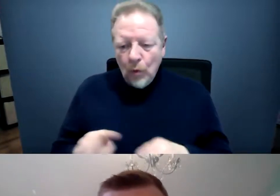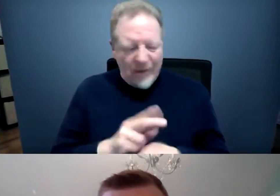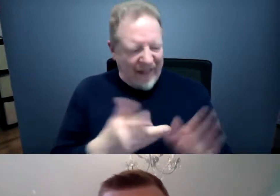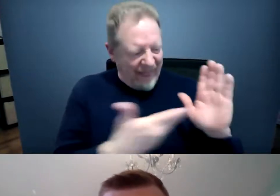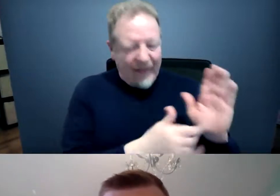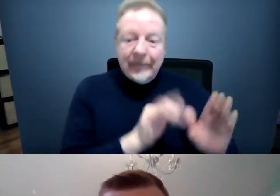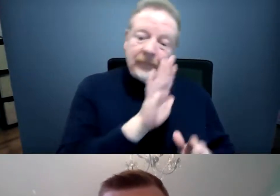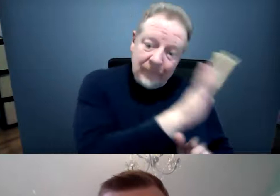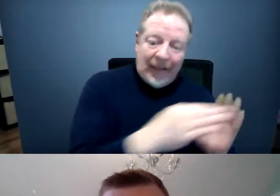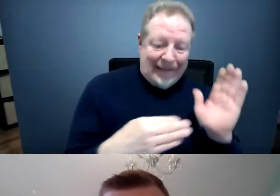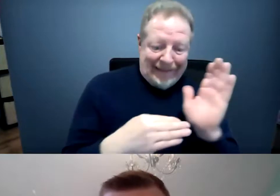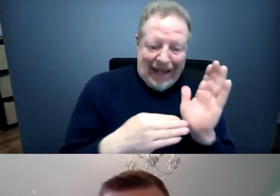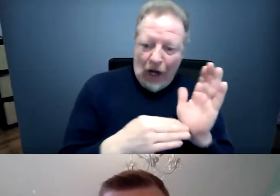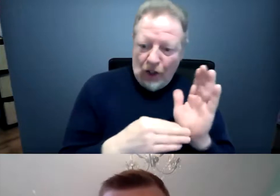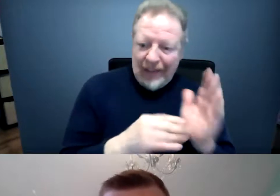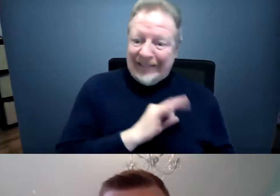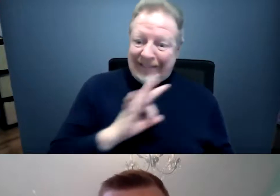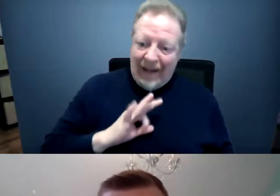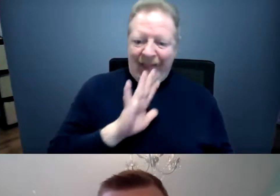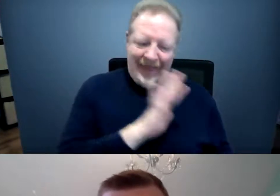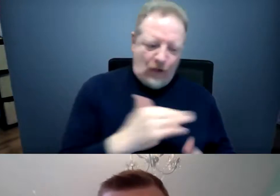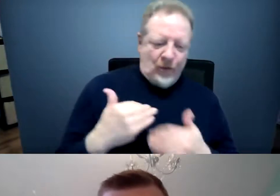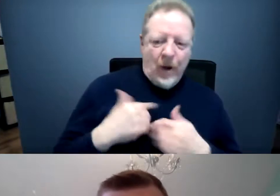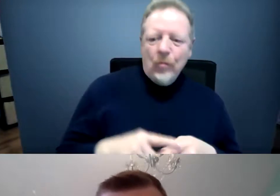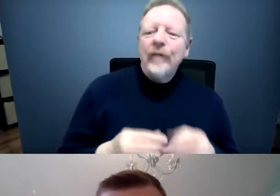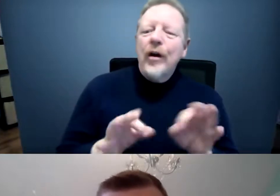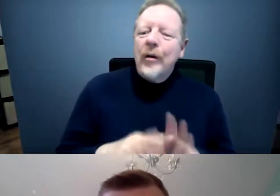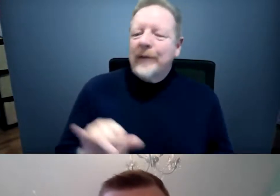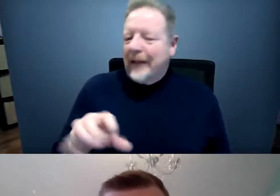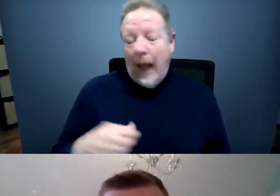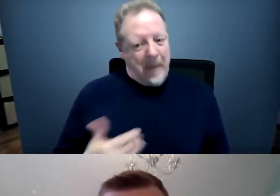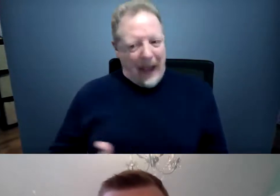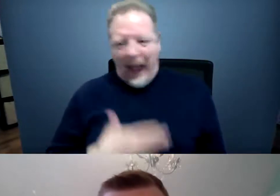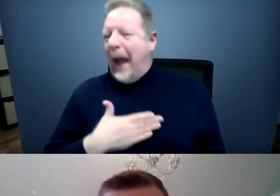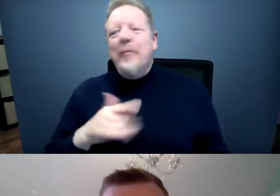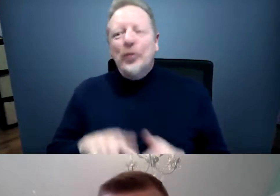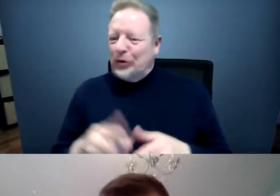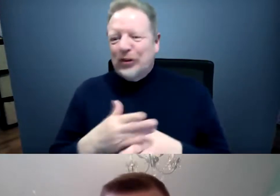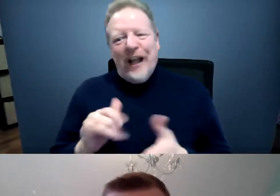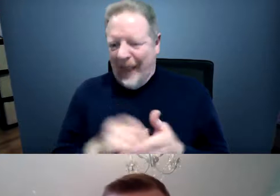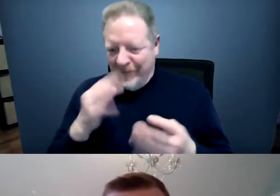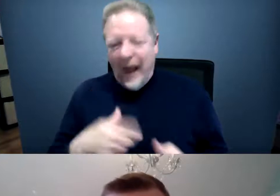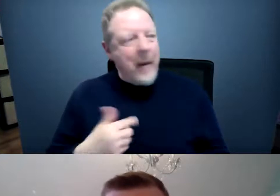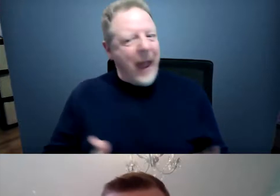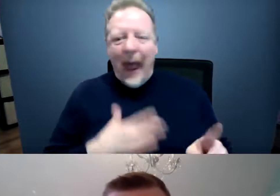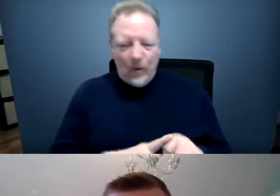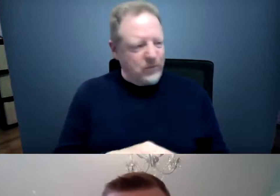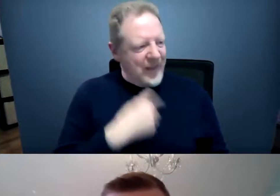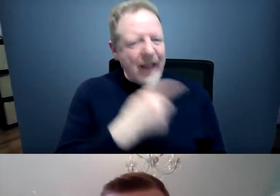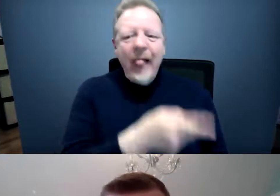their responsibility. So Absolutely. I am so happy to tell them. I don't, I'm not shy.